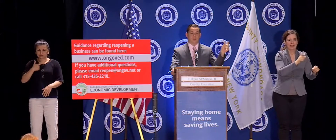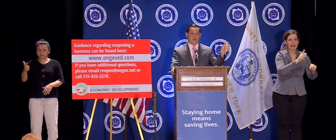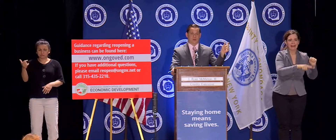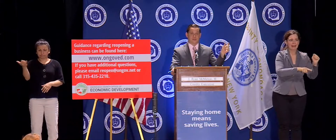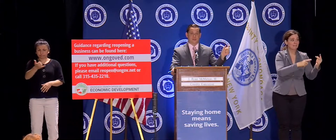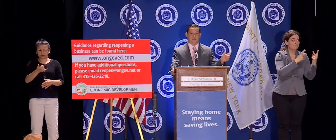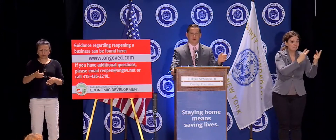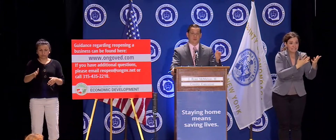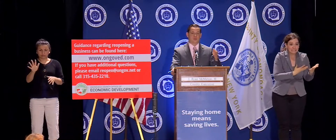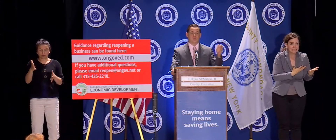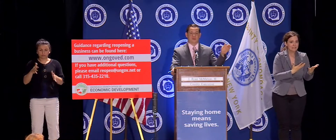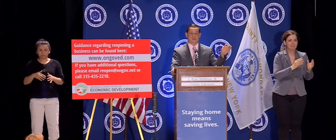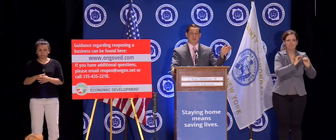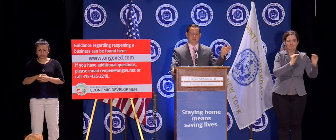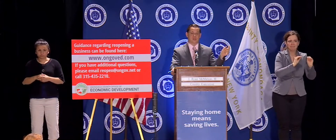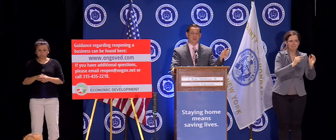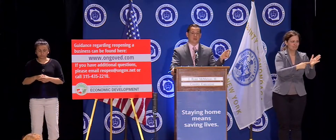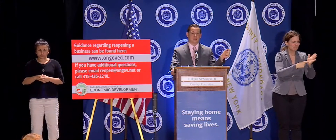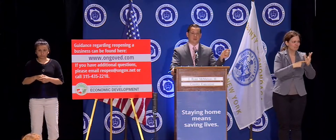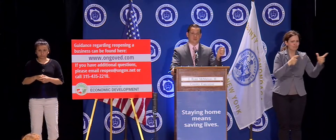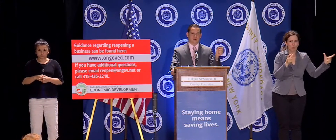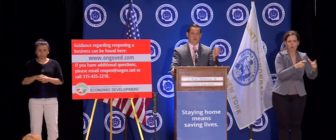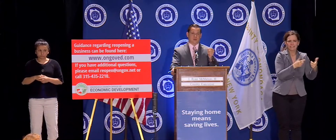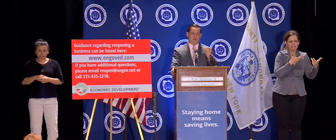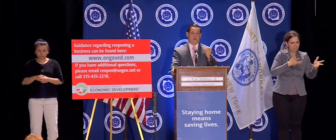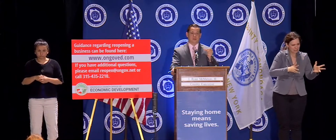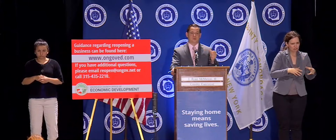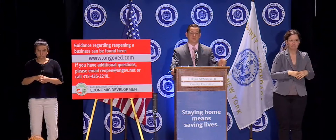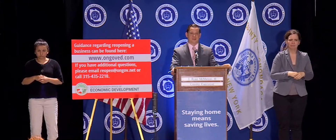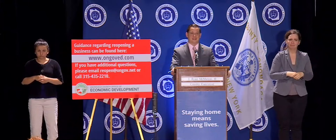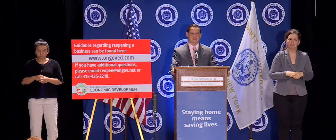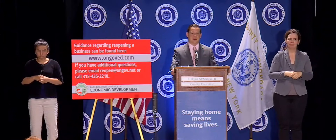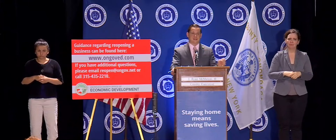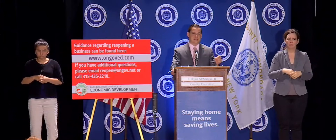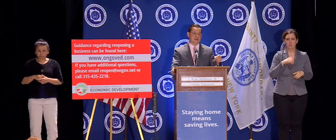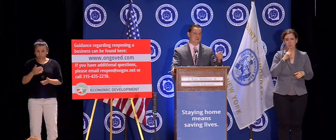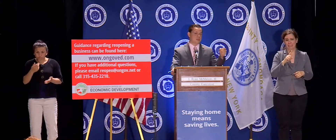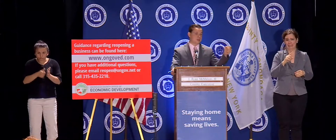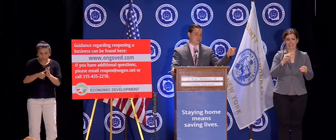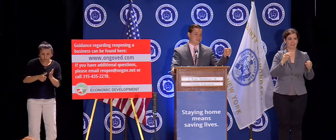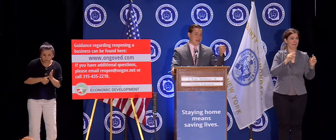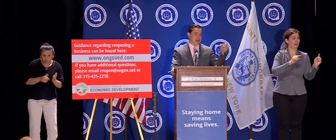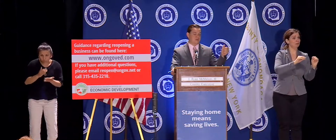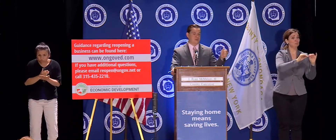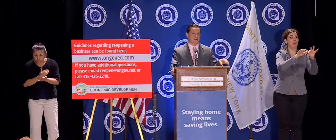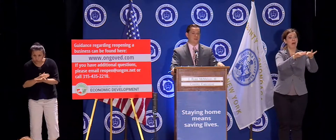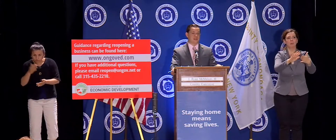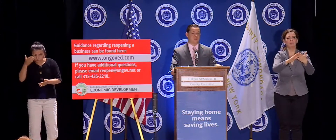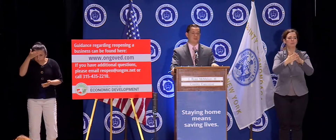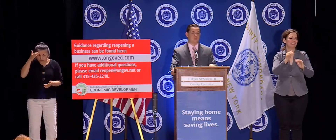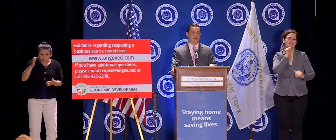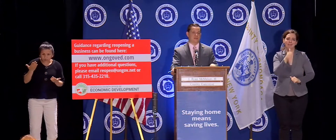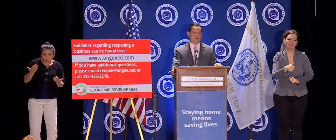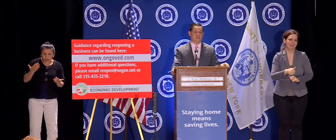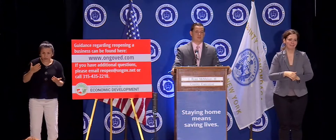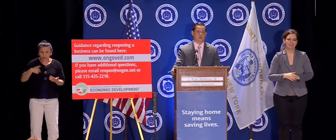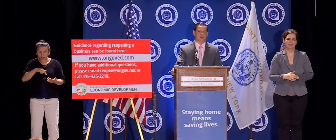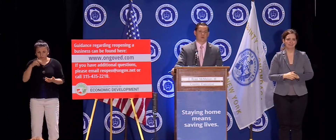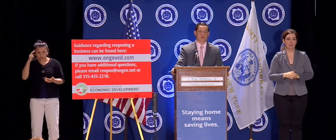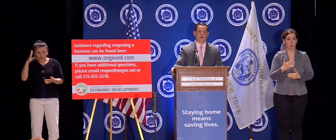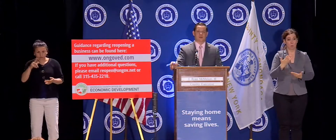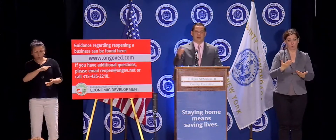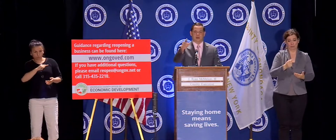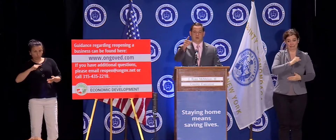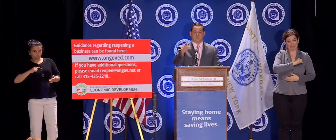they've been quarantined. So when you do an investigation, there's nobody really to investigate outside of the staff. The staff's now being tested